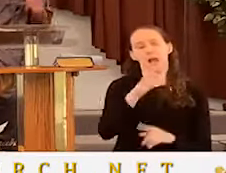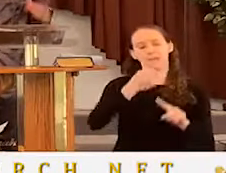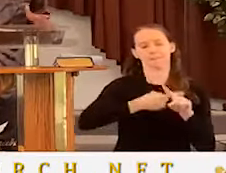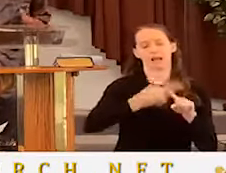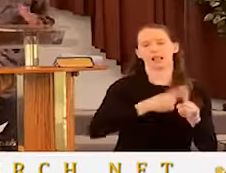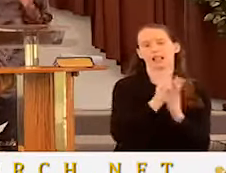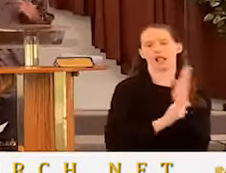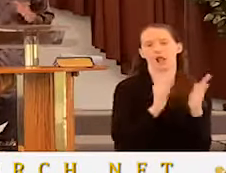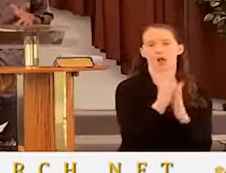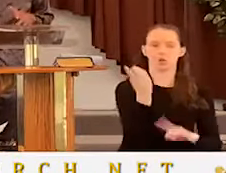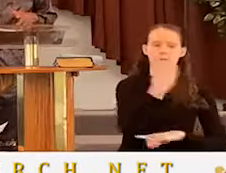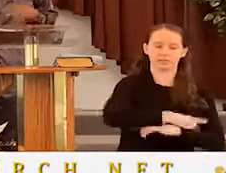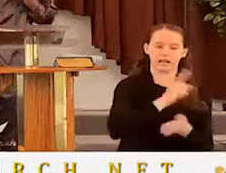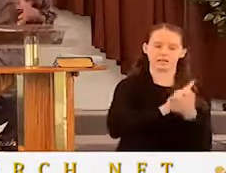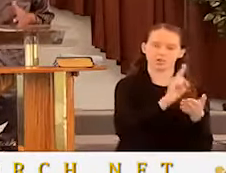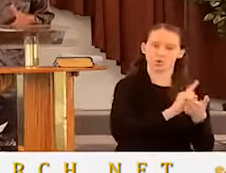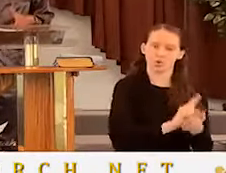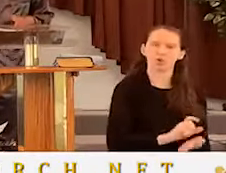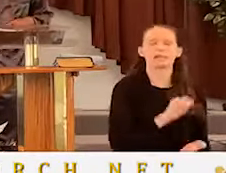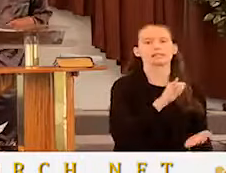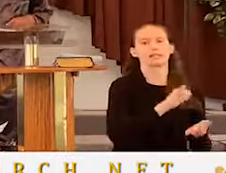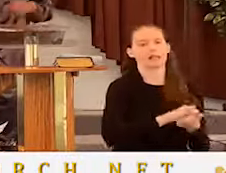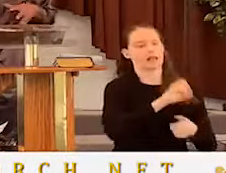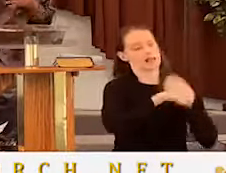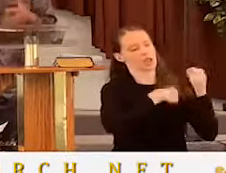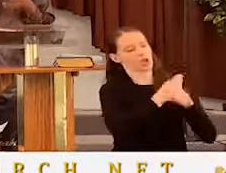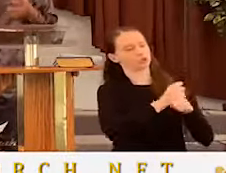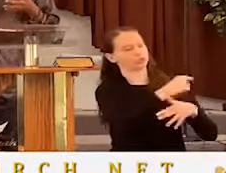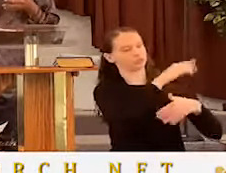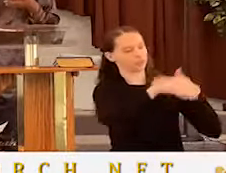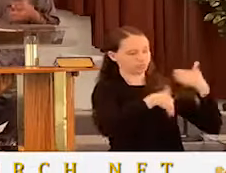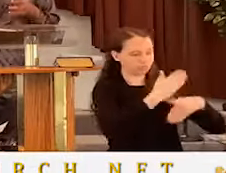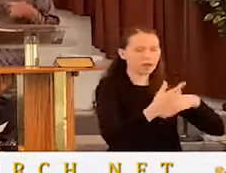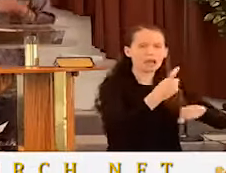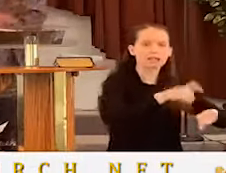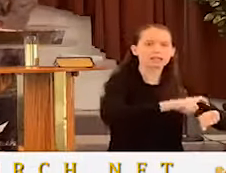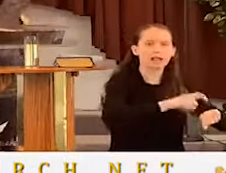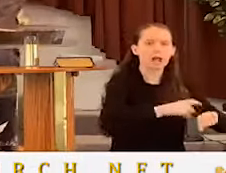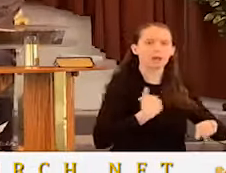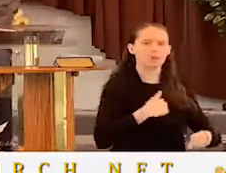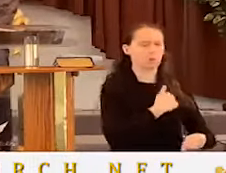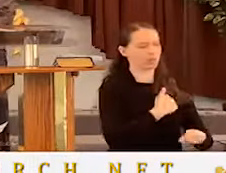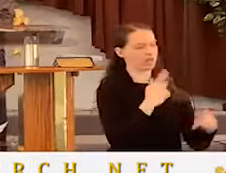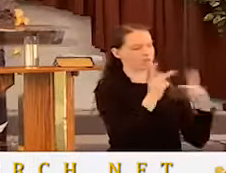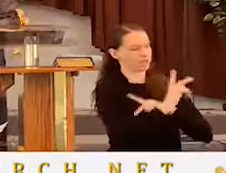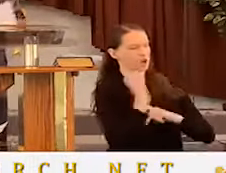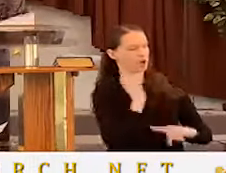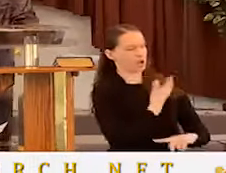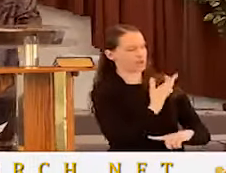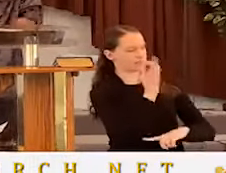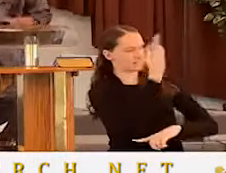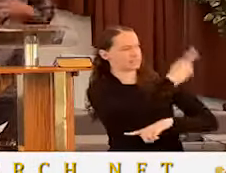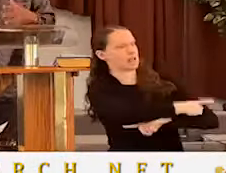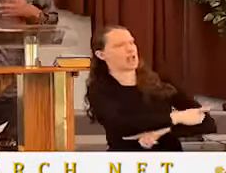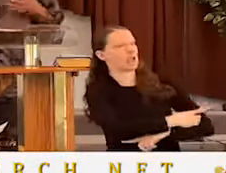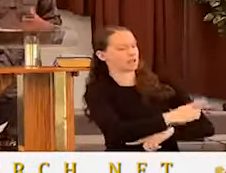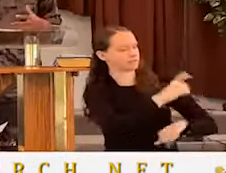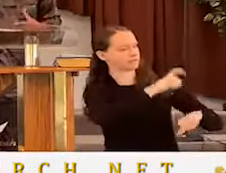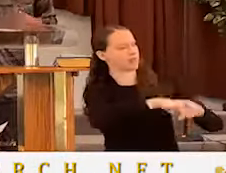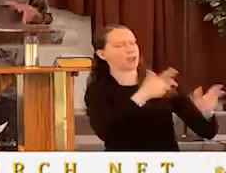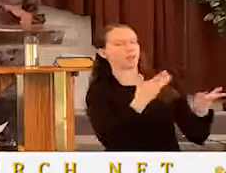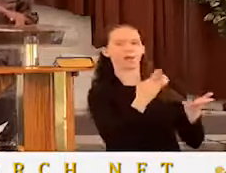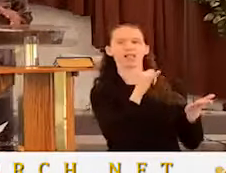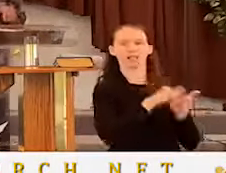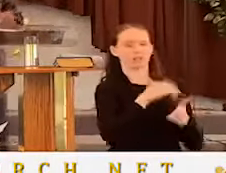the hours, the days, the weeks, the years by which we keep our daily appointments. But